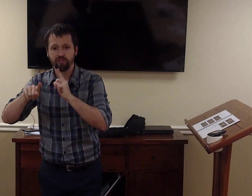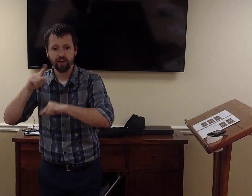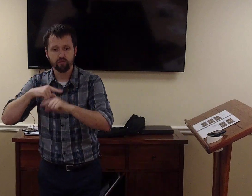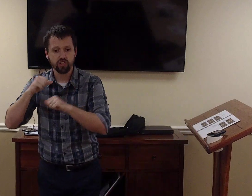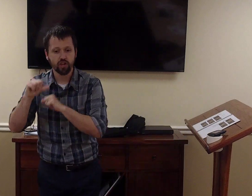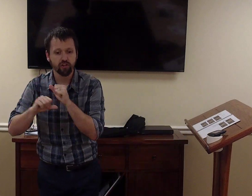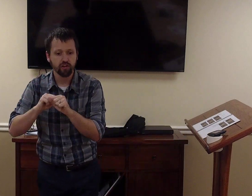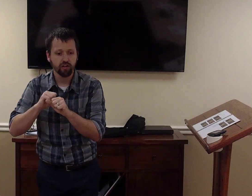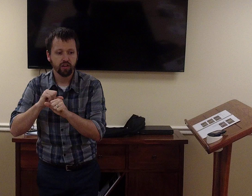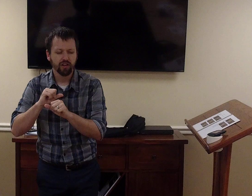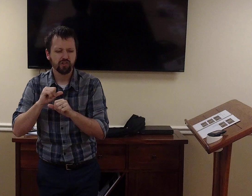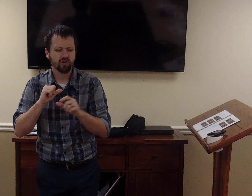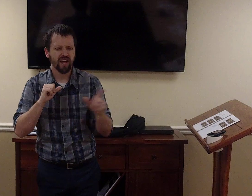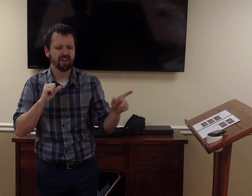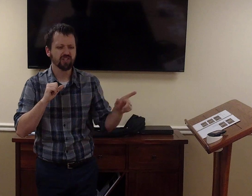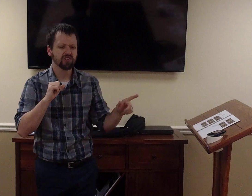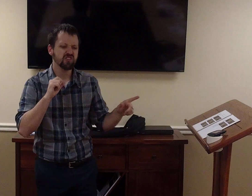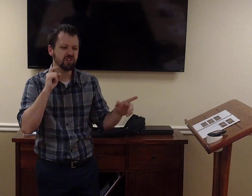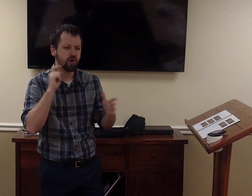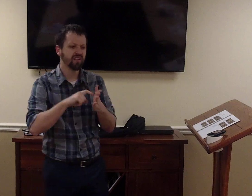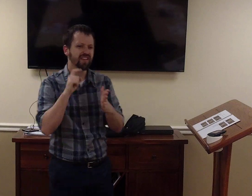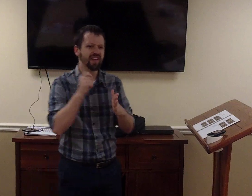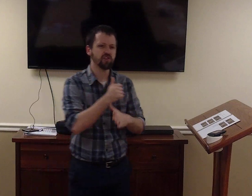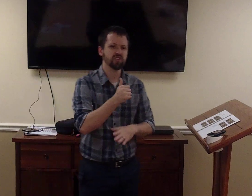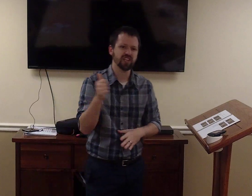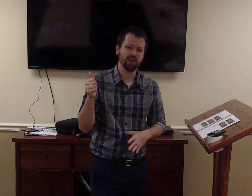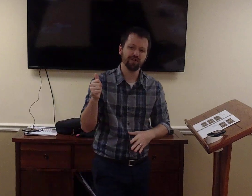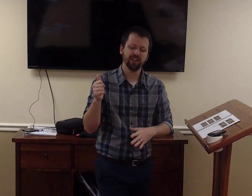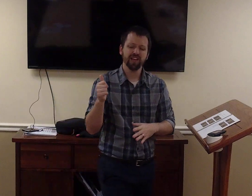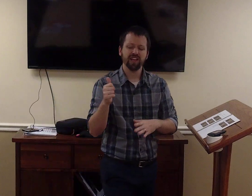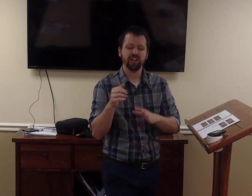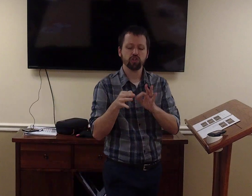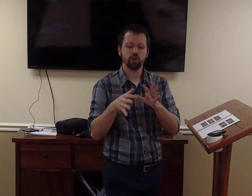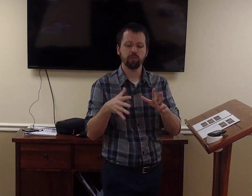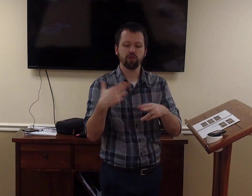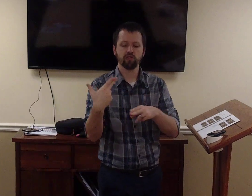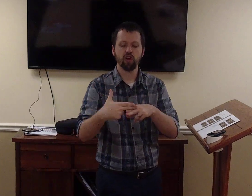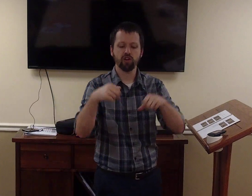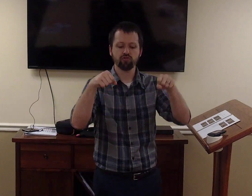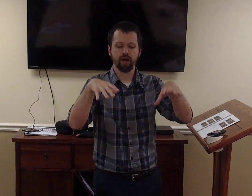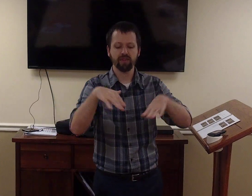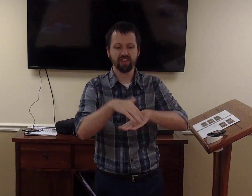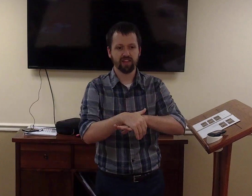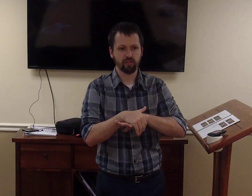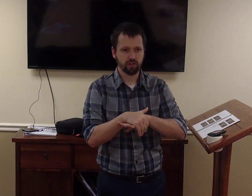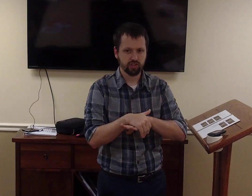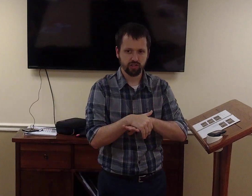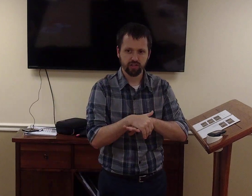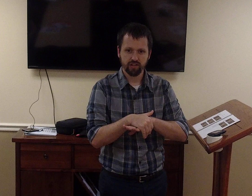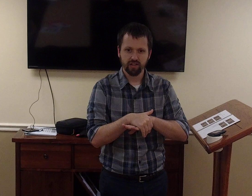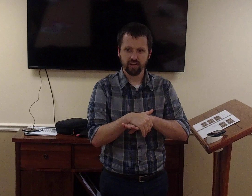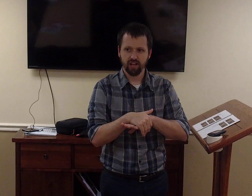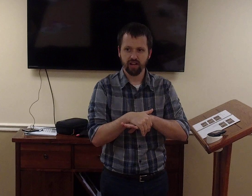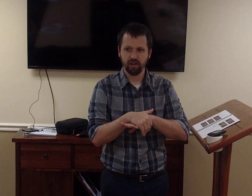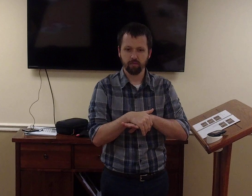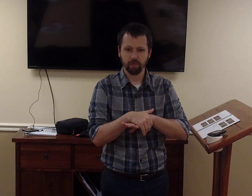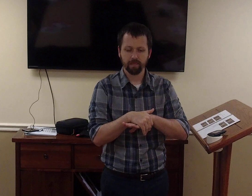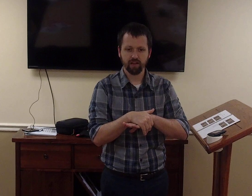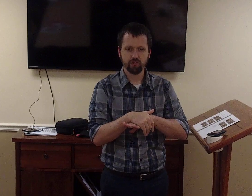sign to each other. Try to just notice that in yourself. Interpreters call it dropping the English because you